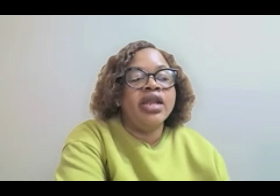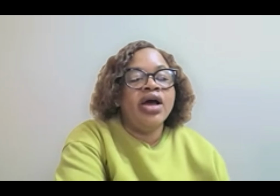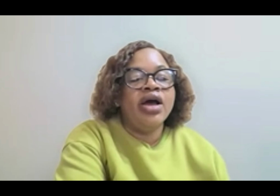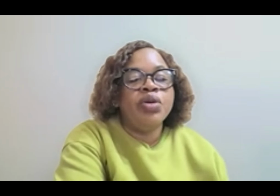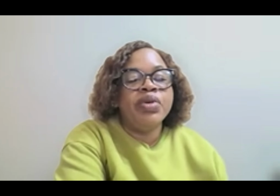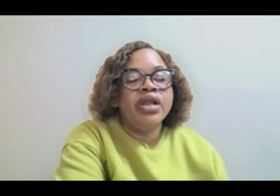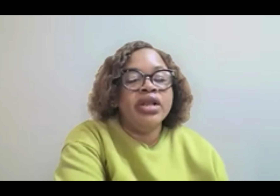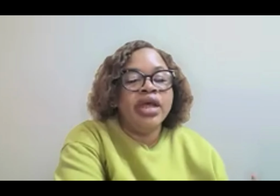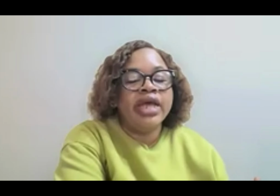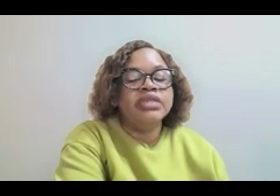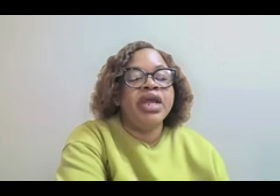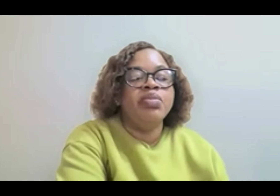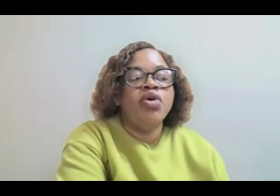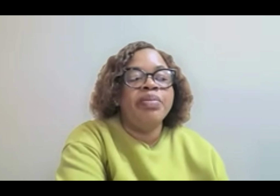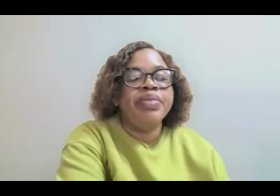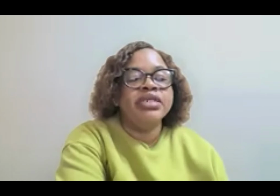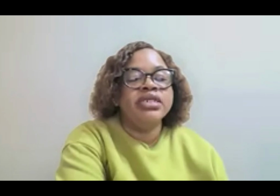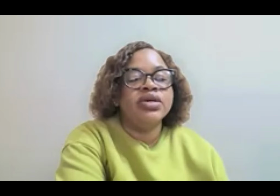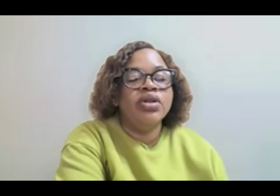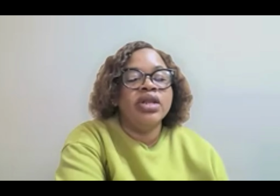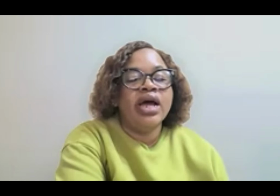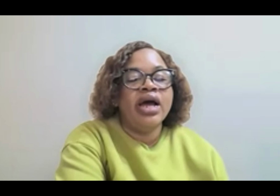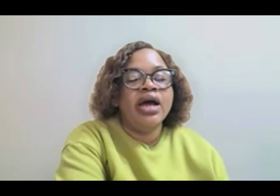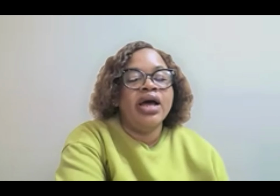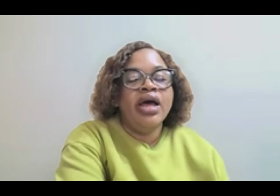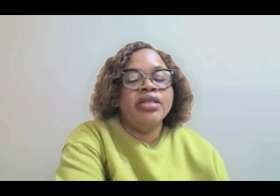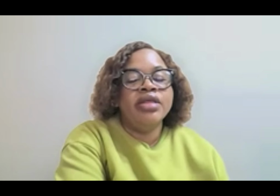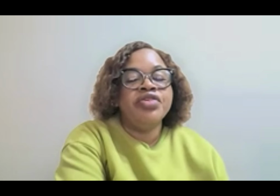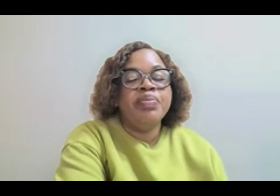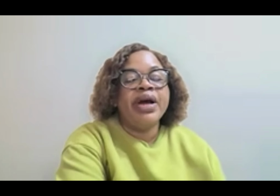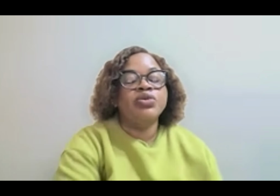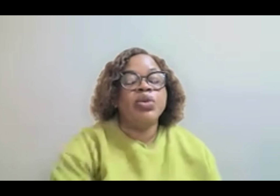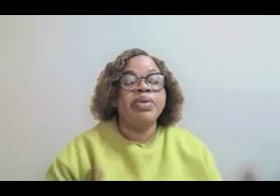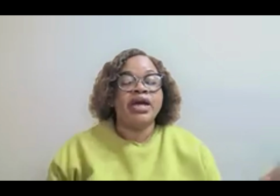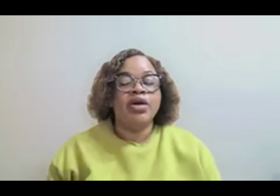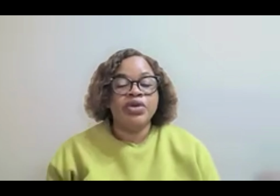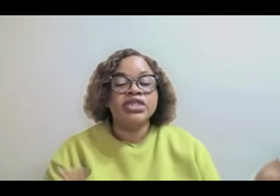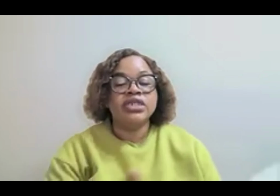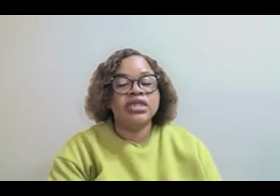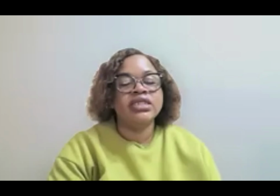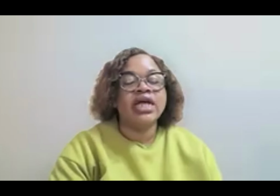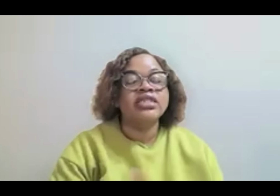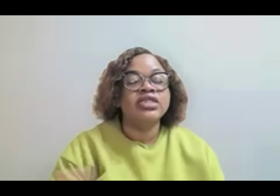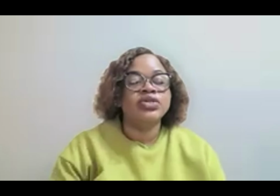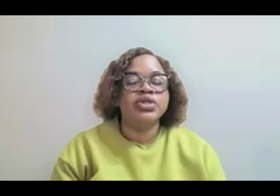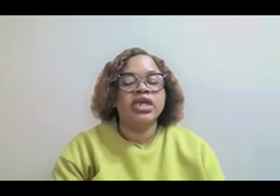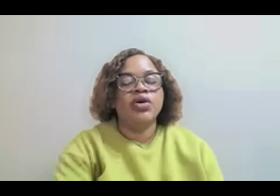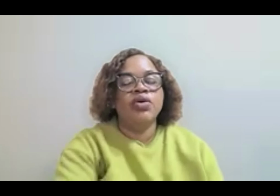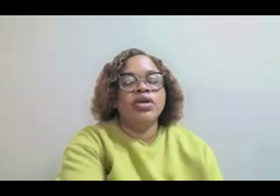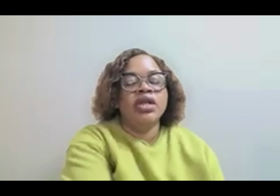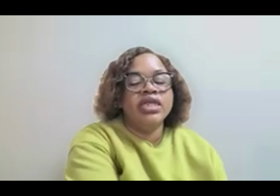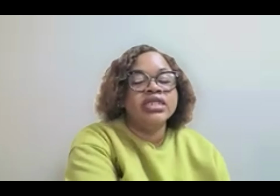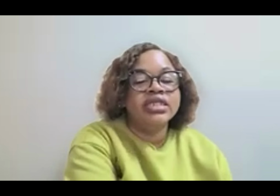we will explain more a bit on the three-part webinar, which starts